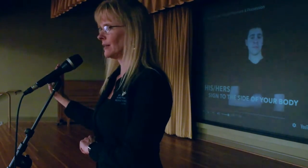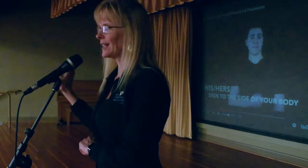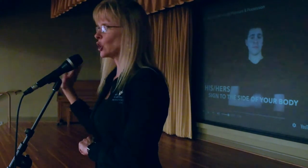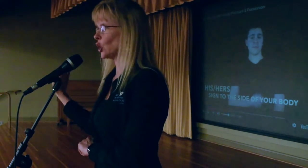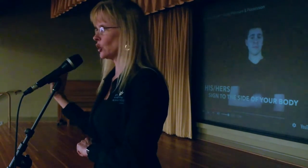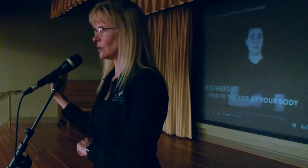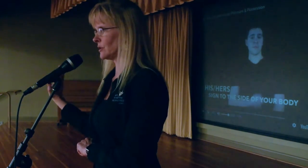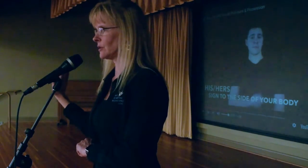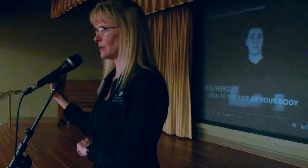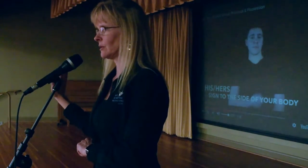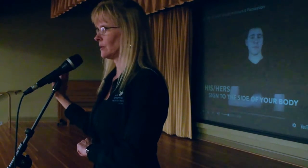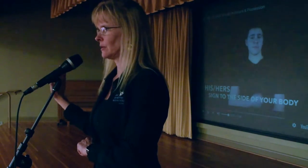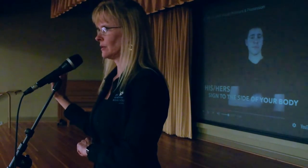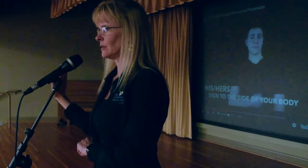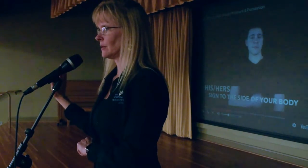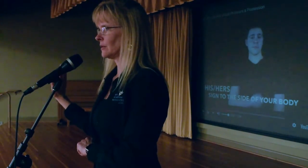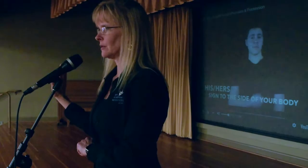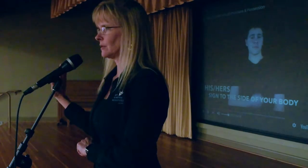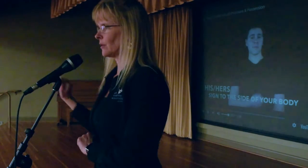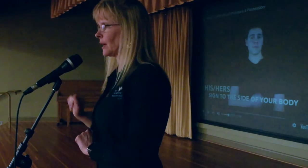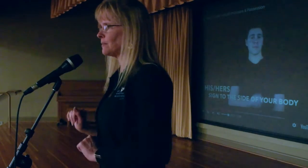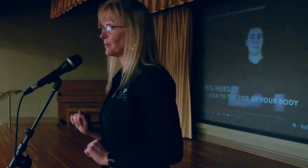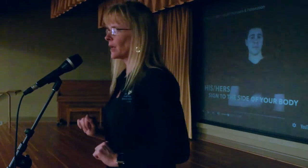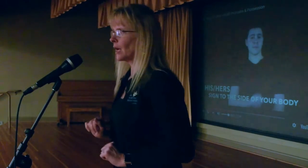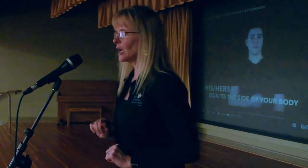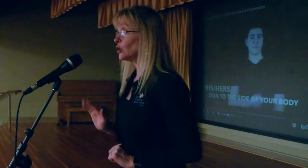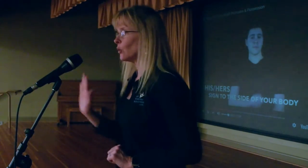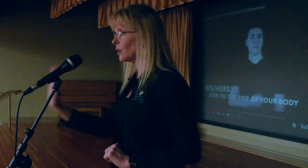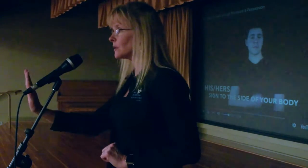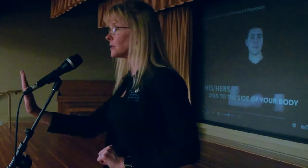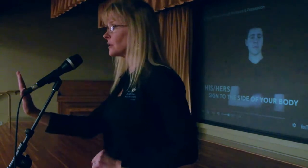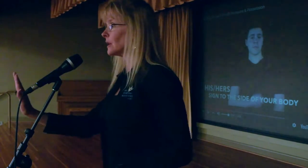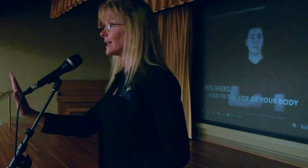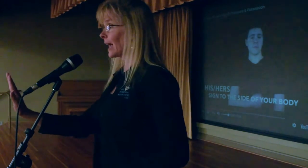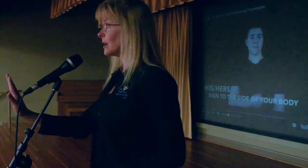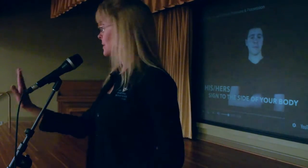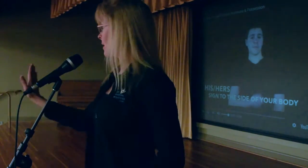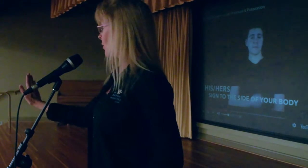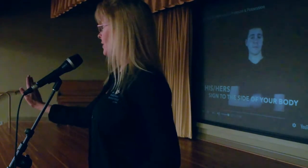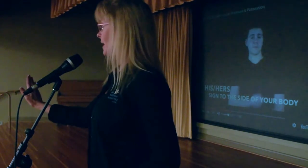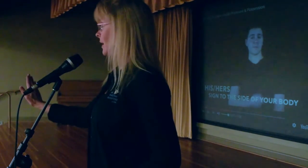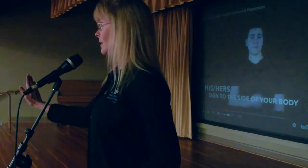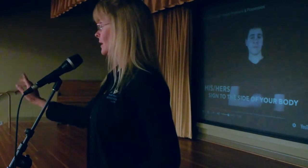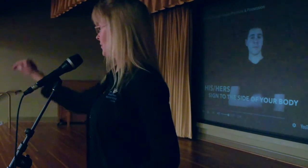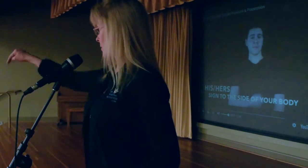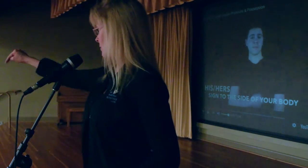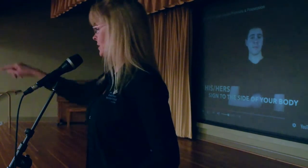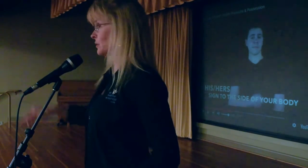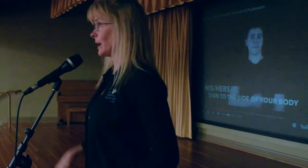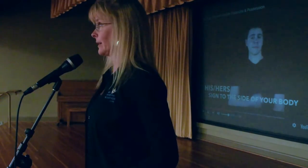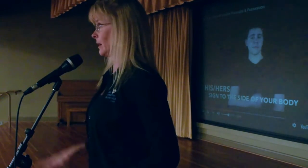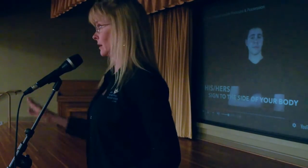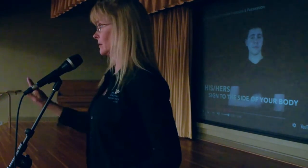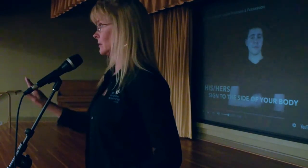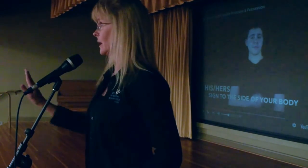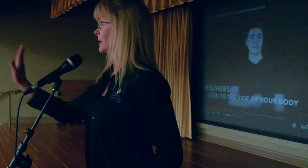That's hers. Okay? And yours can be over there if the person is right there. Like